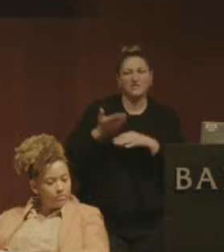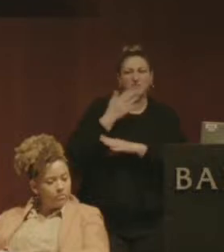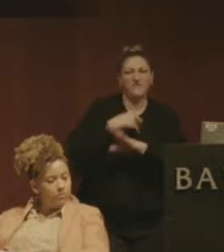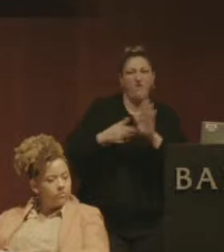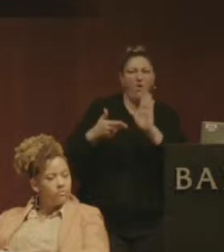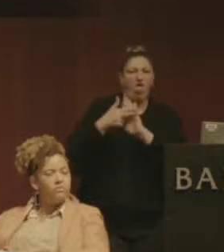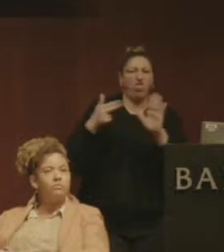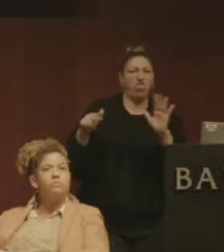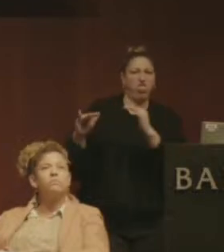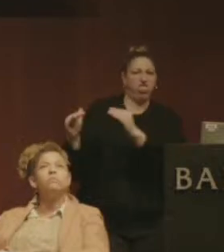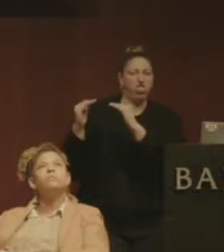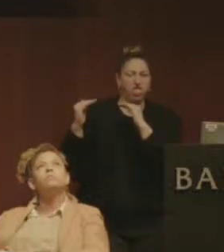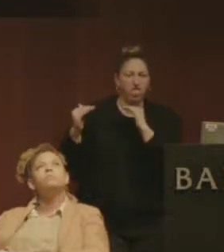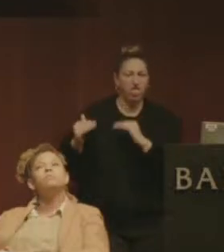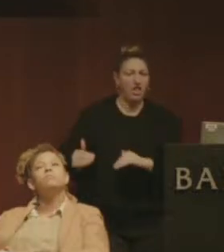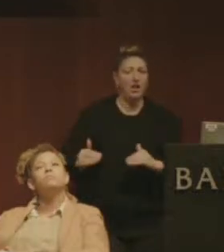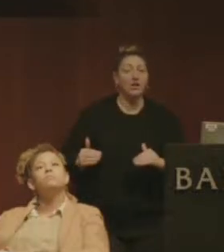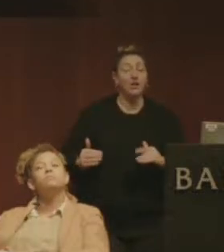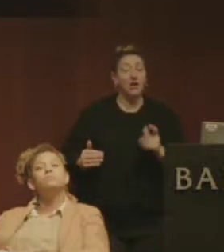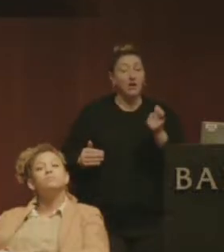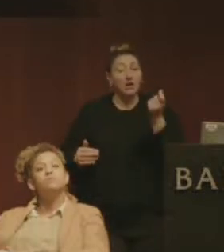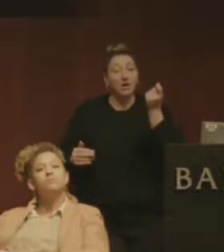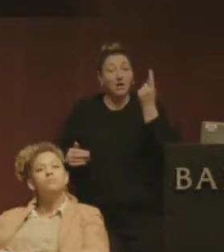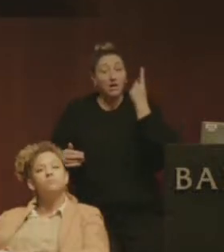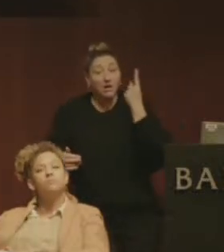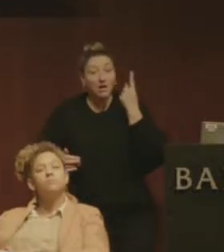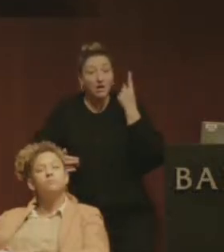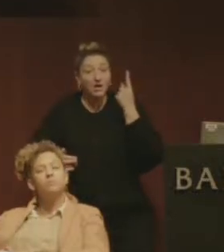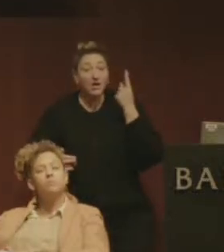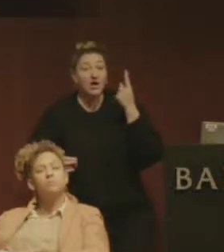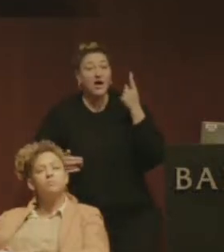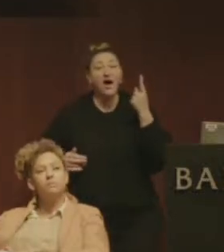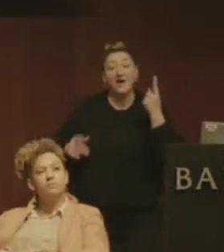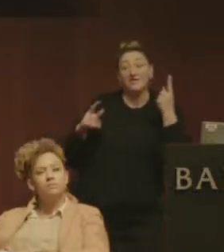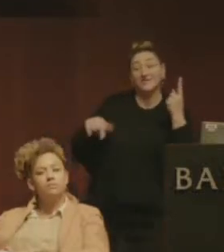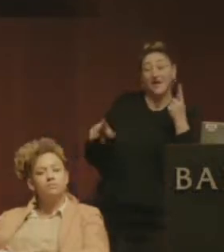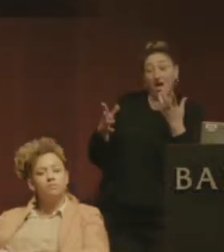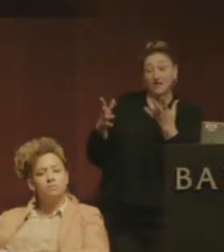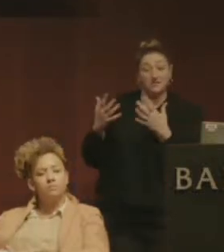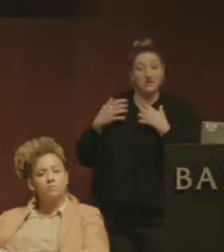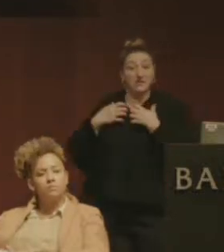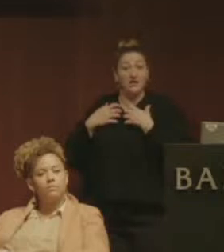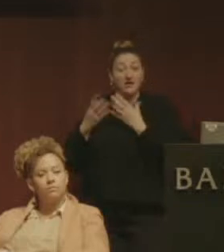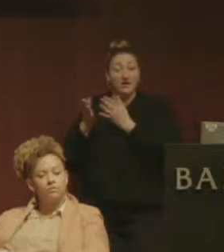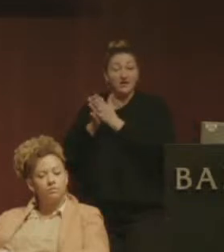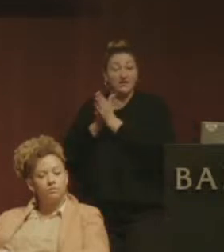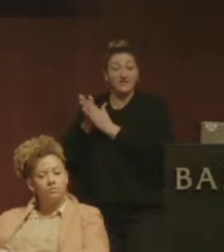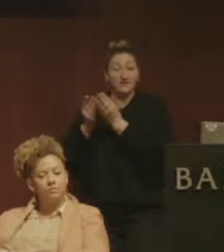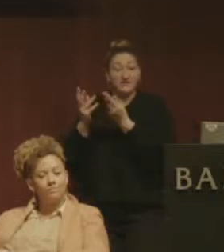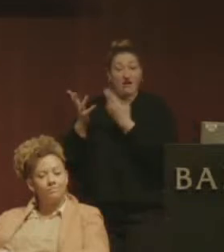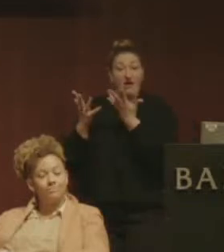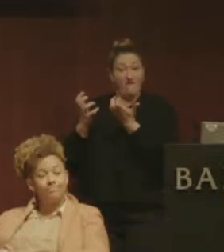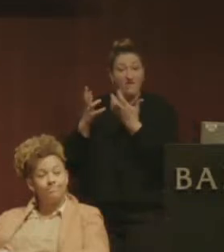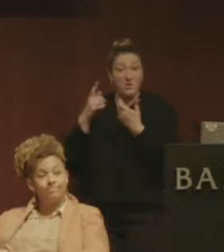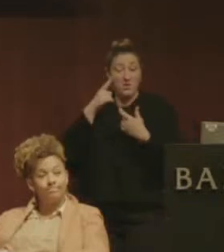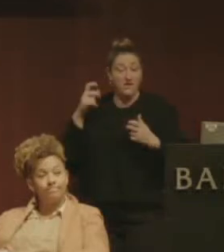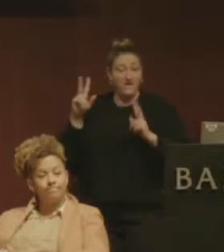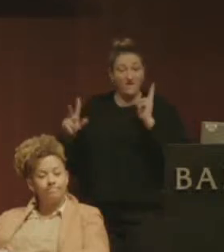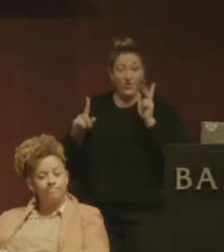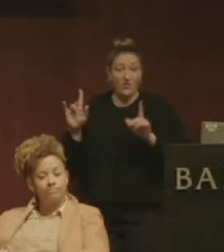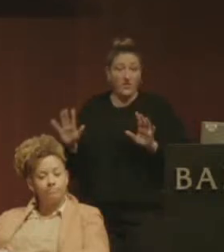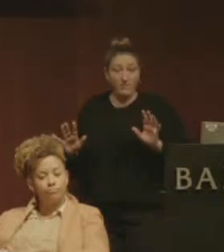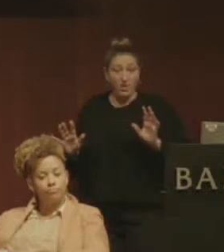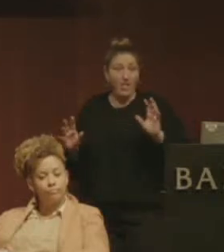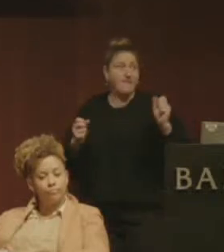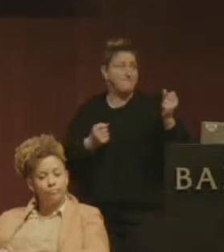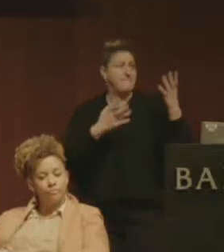land was desirable, not the people, just as urban developers oftentimes repeated in meetings without apology.